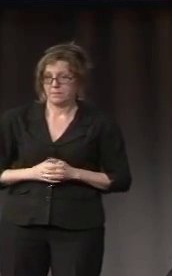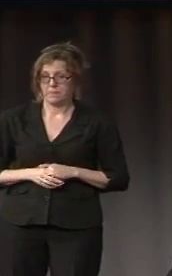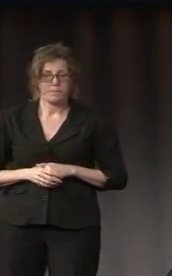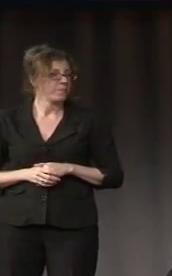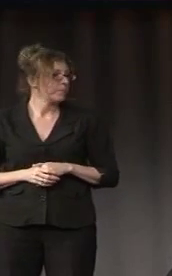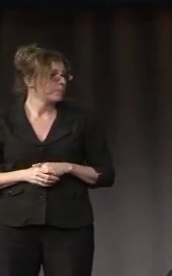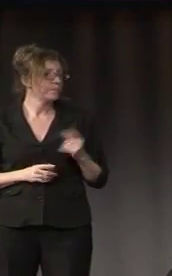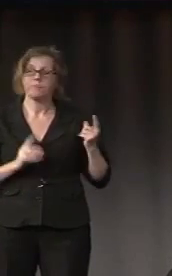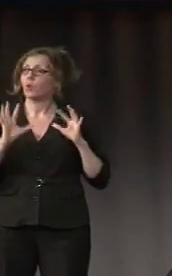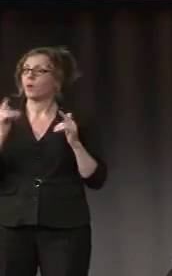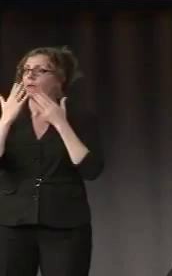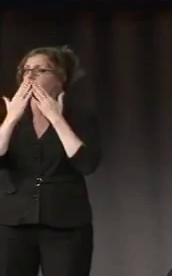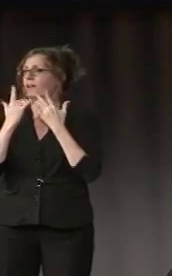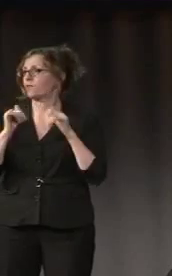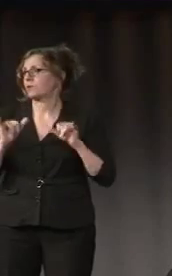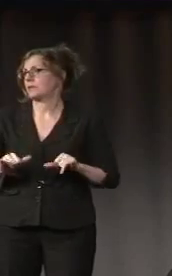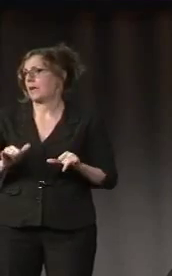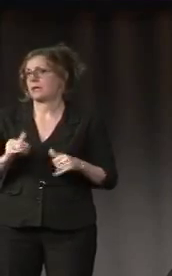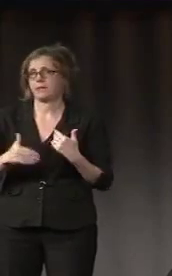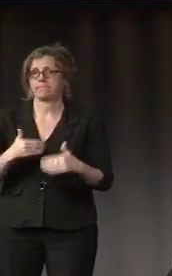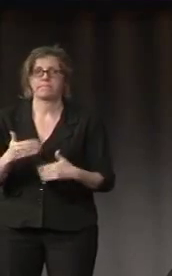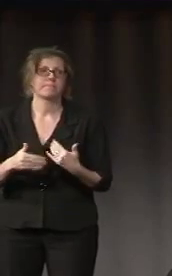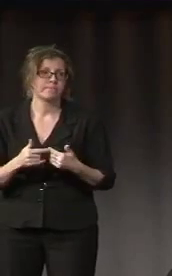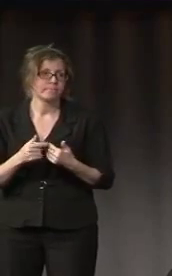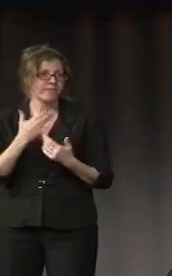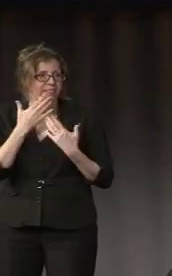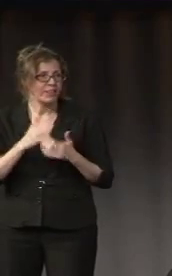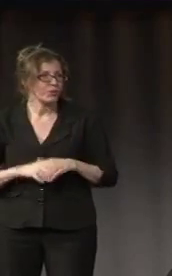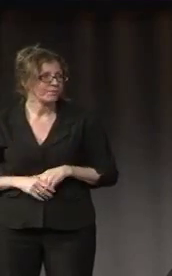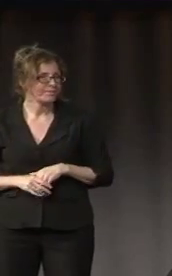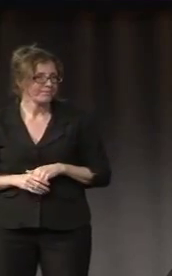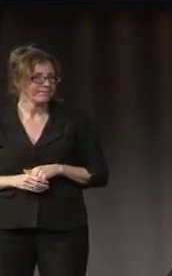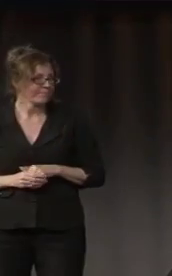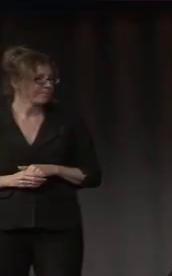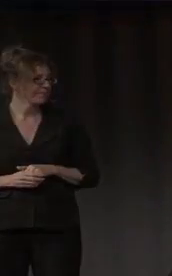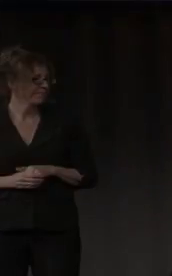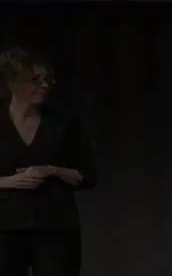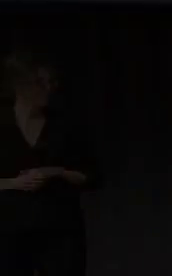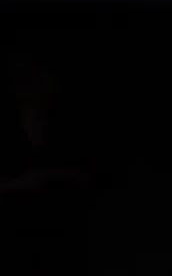Well, thank you all for staying with us so late into the day.